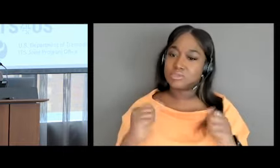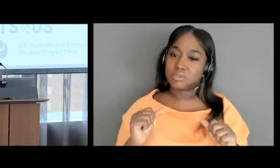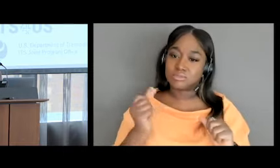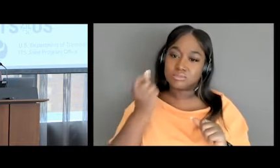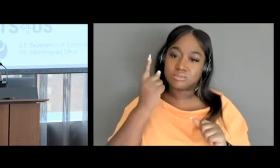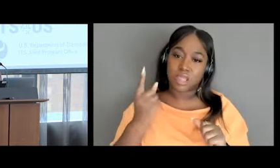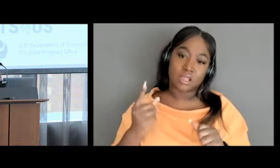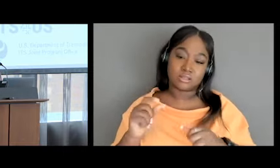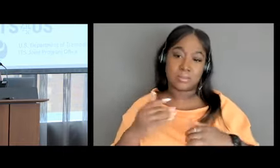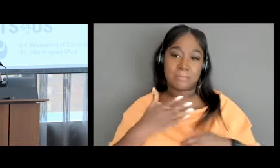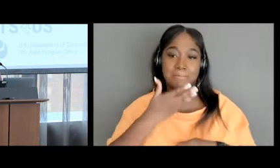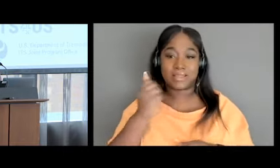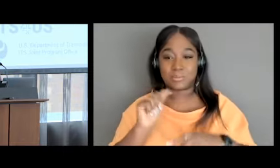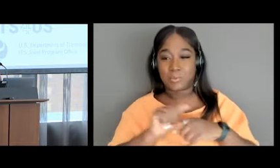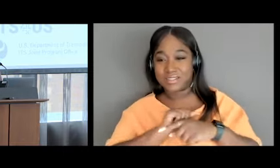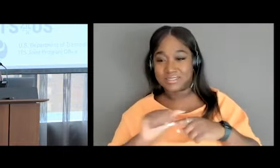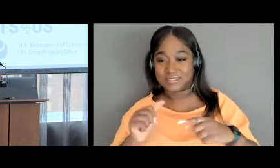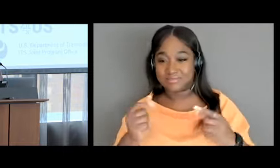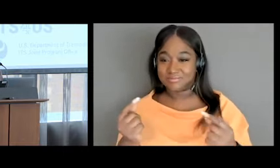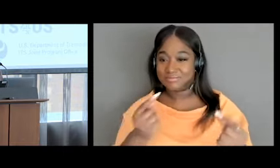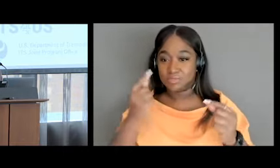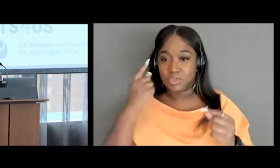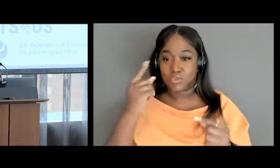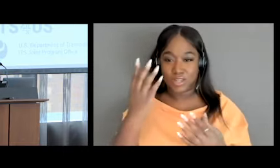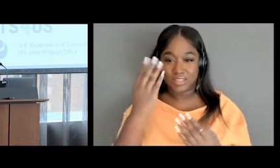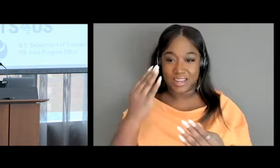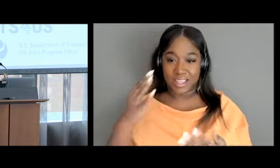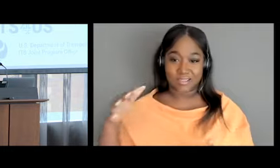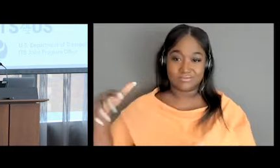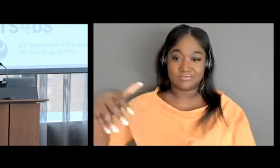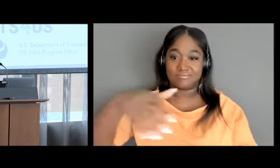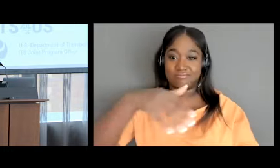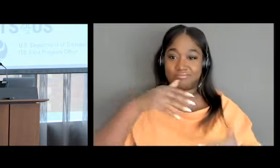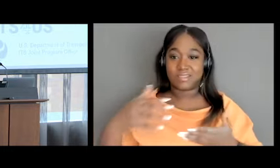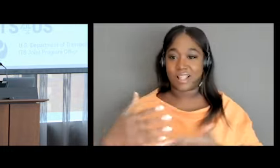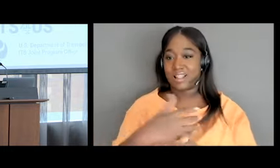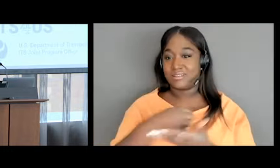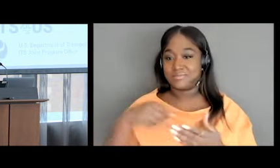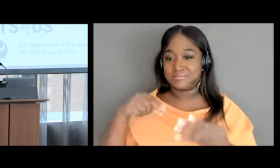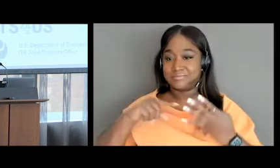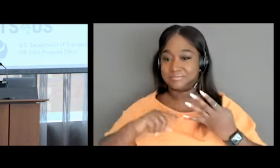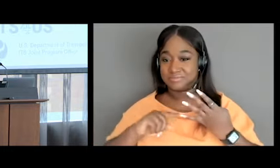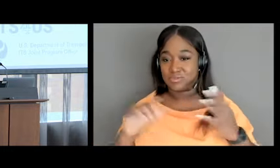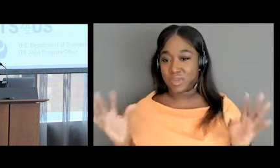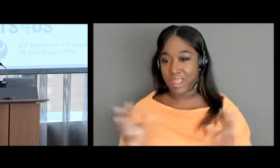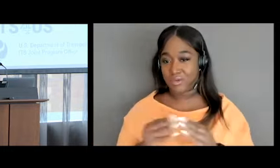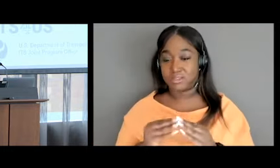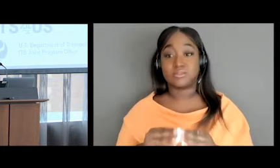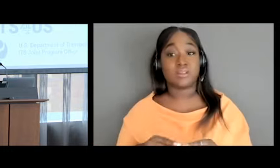for data aggregation. And I think that it's really important to take a step back and say,